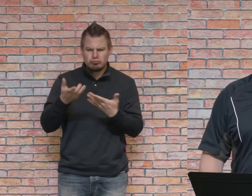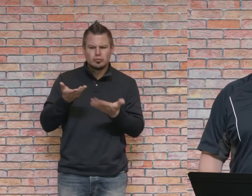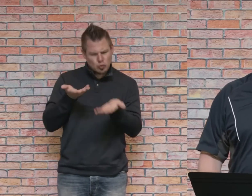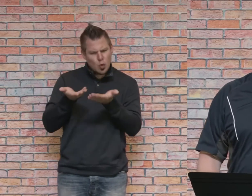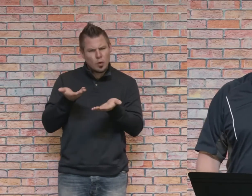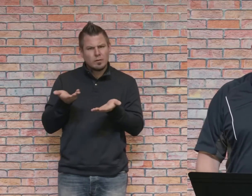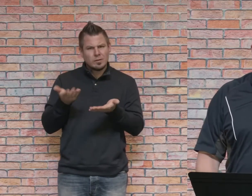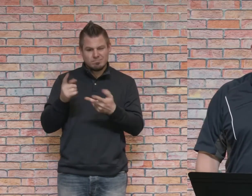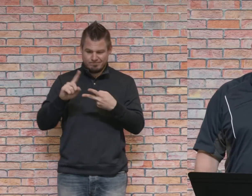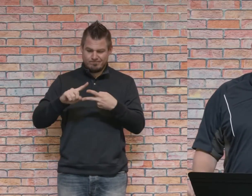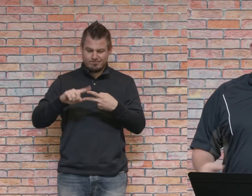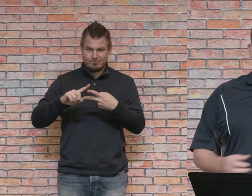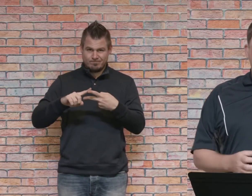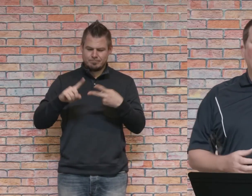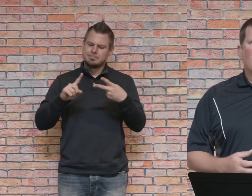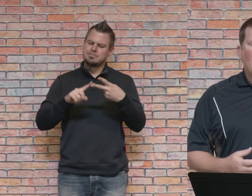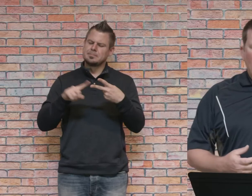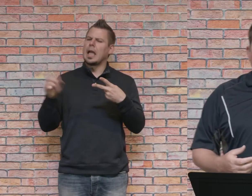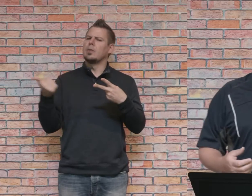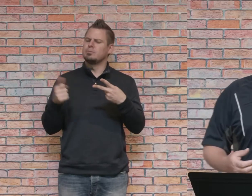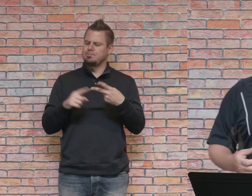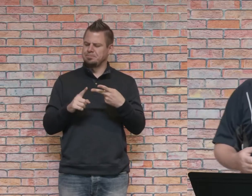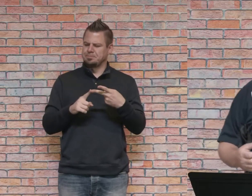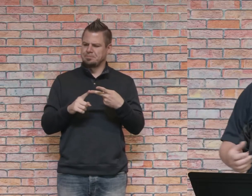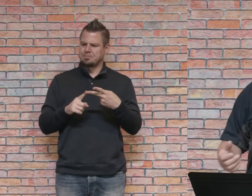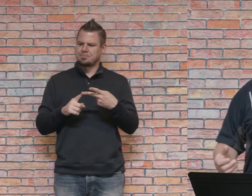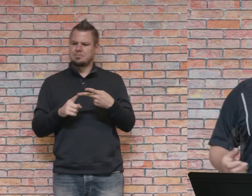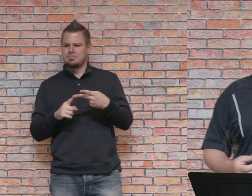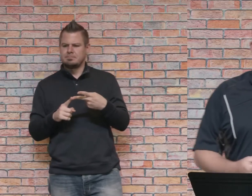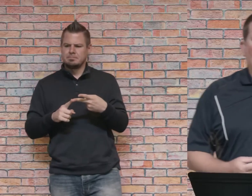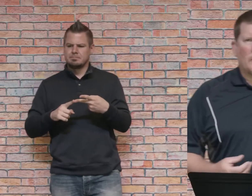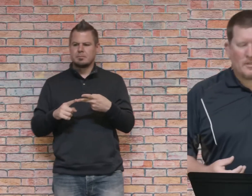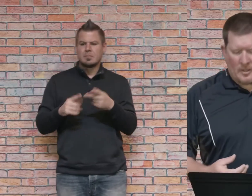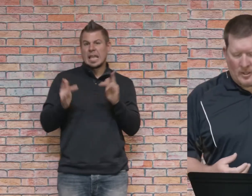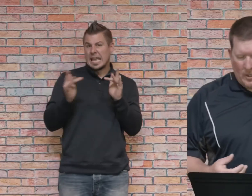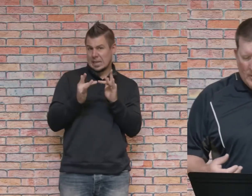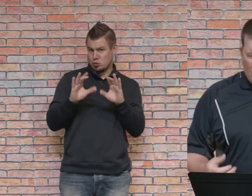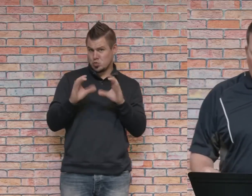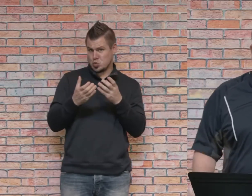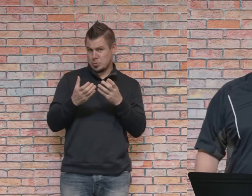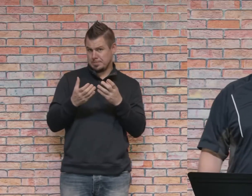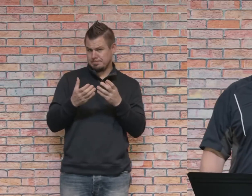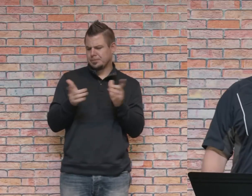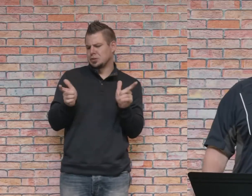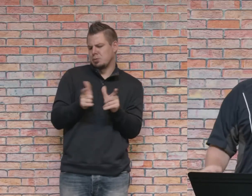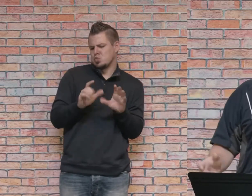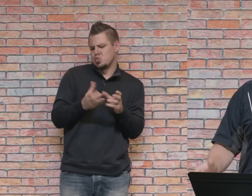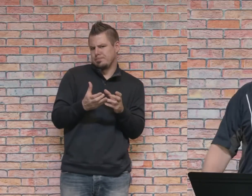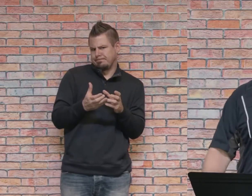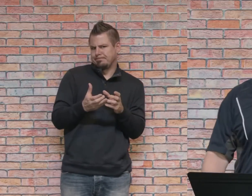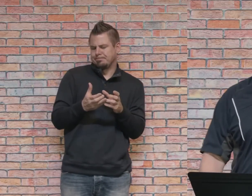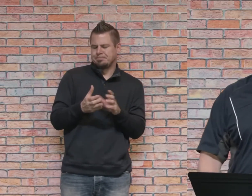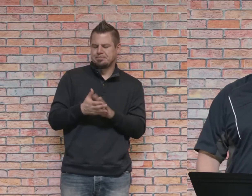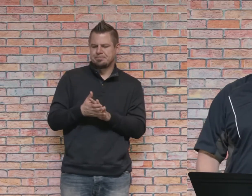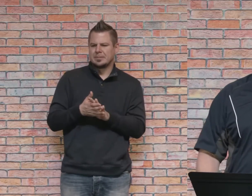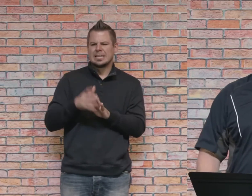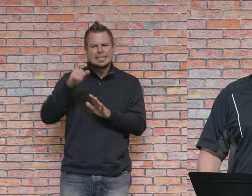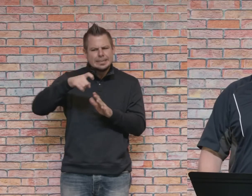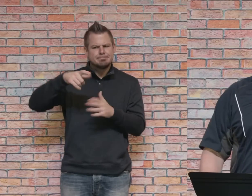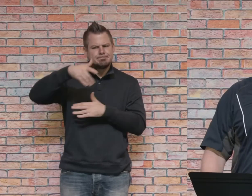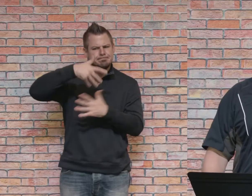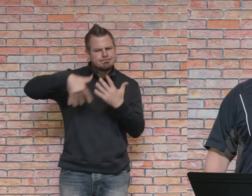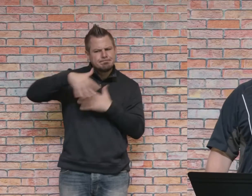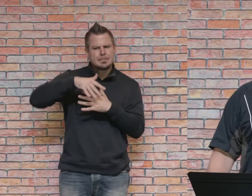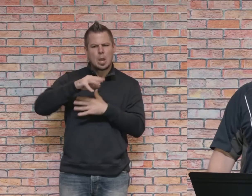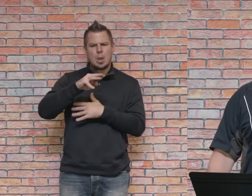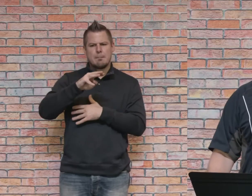City. One of the other ways is to get in a connect group, which is our small groups. You need to be in community. You